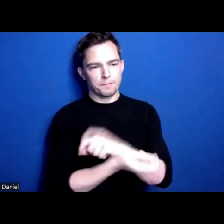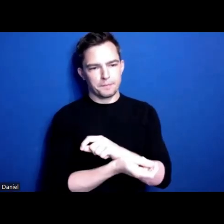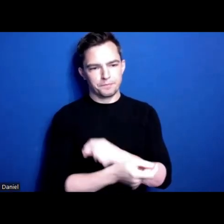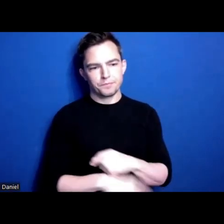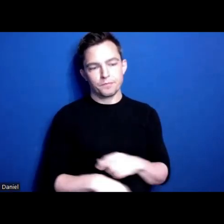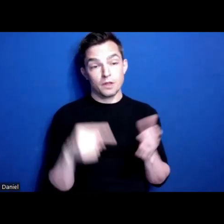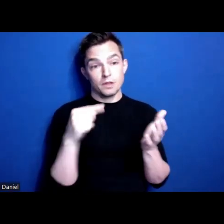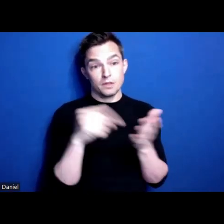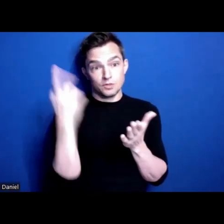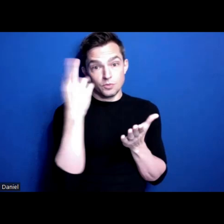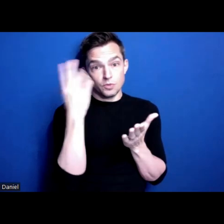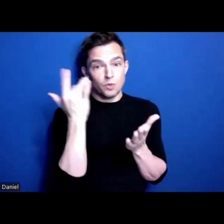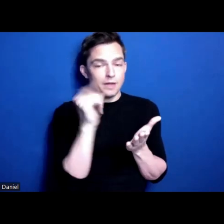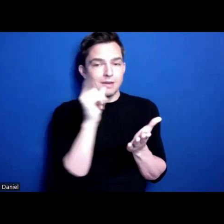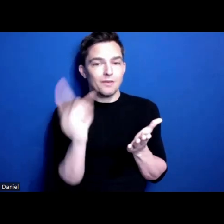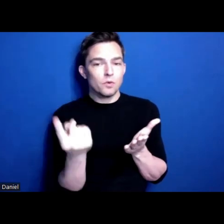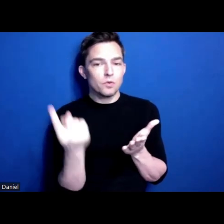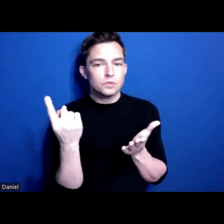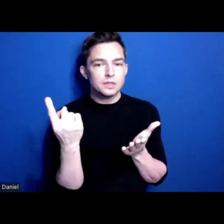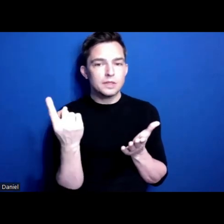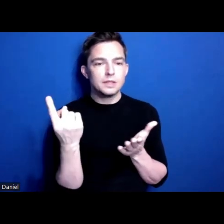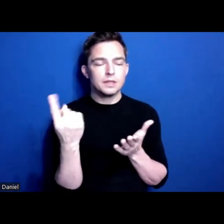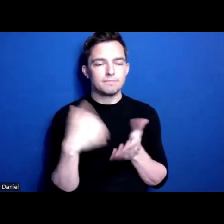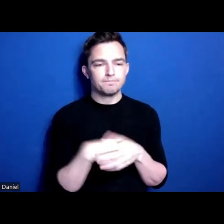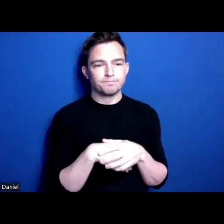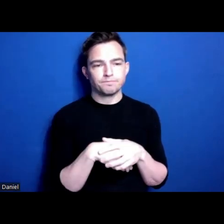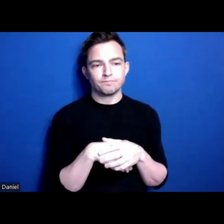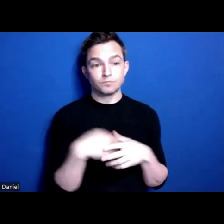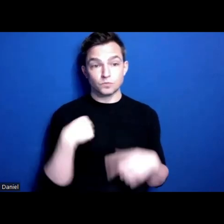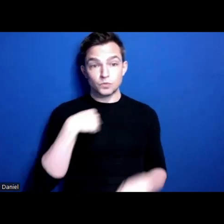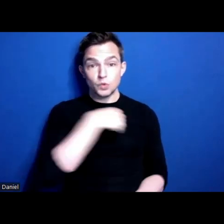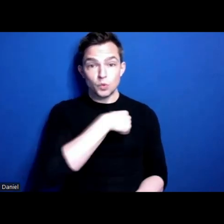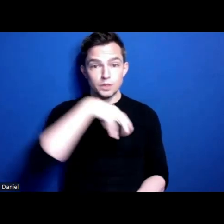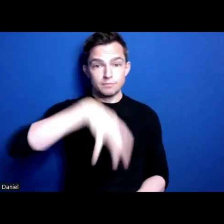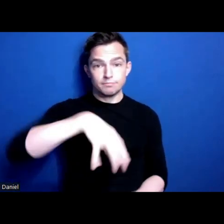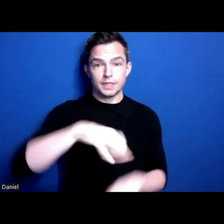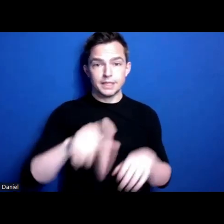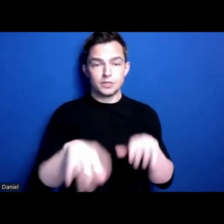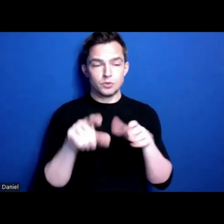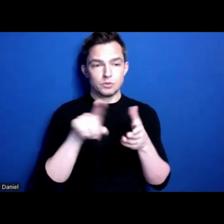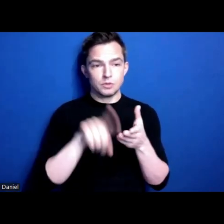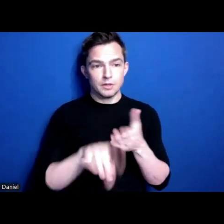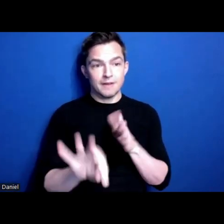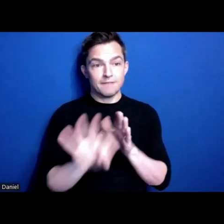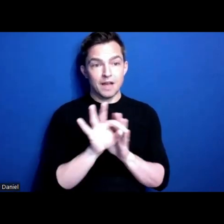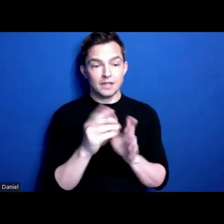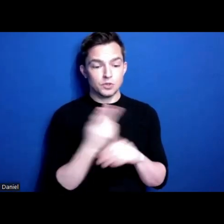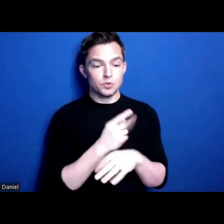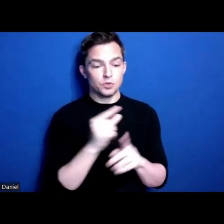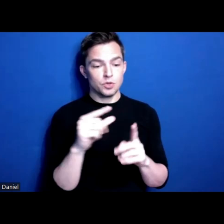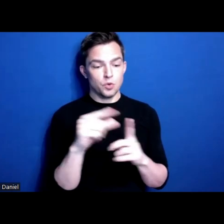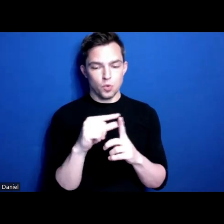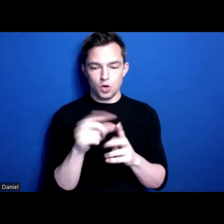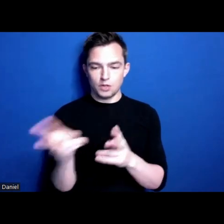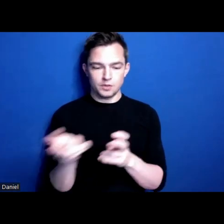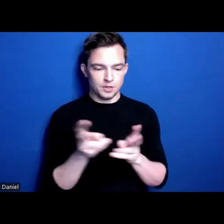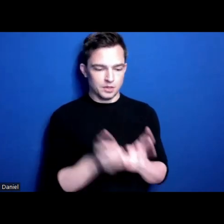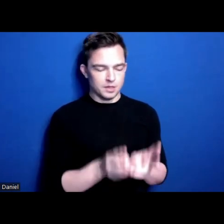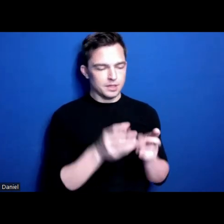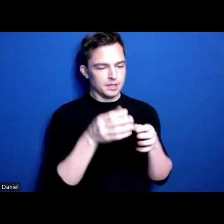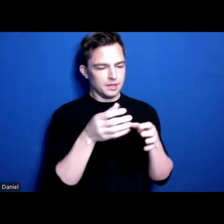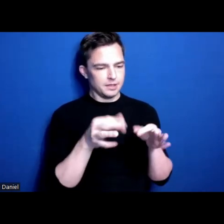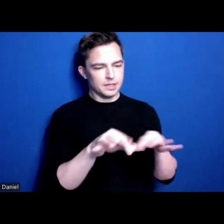This is why not only do we need to find and use words that express what we mean them